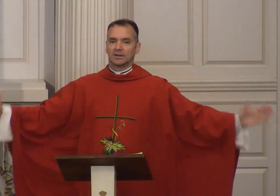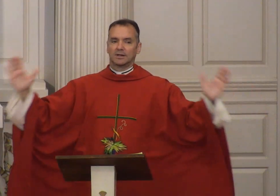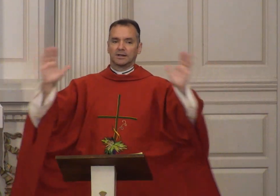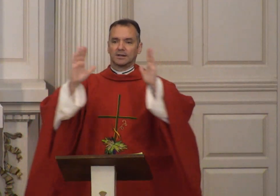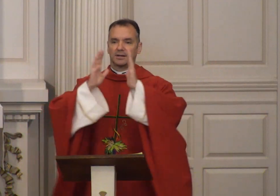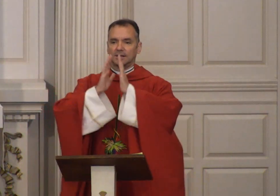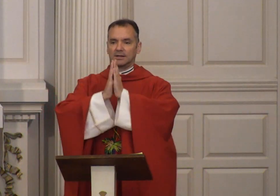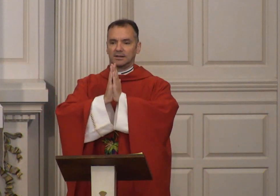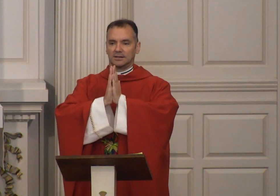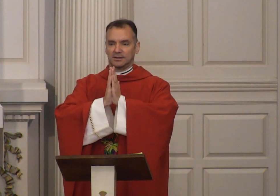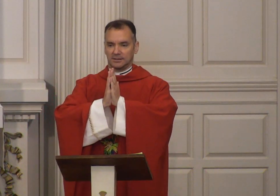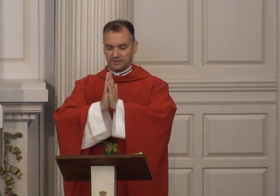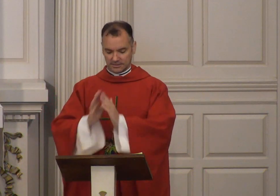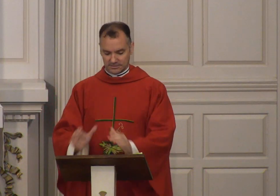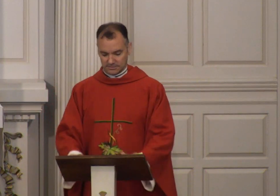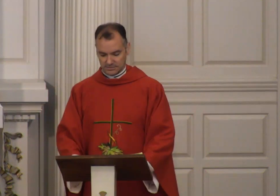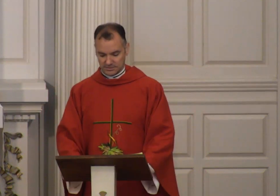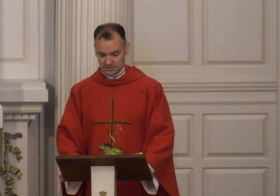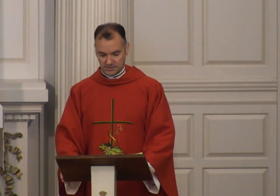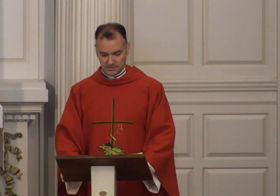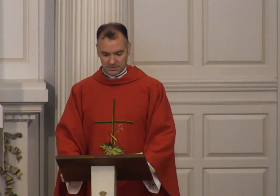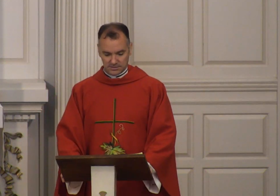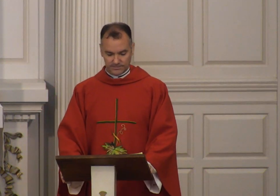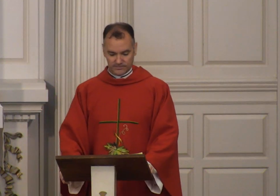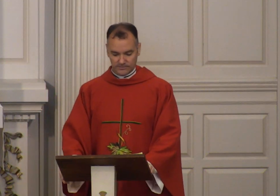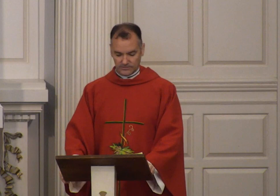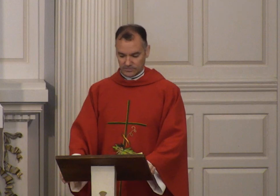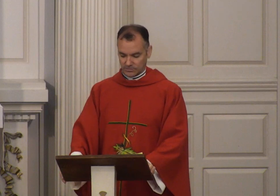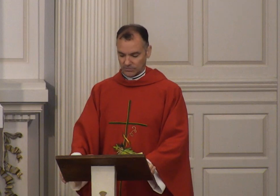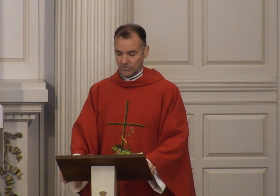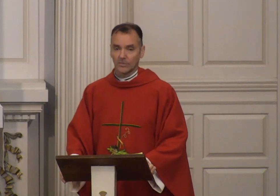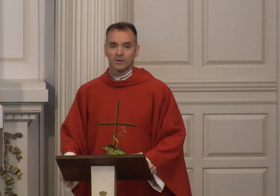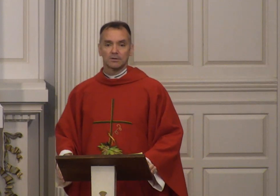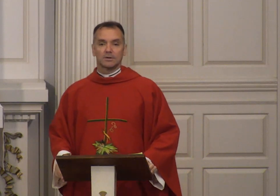Christ our Lord. Amen.